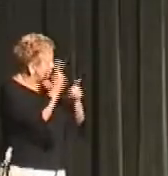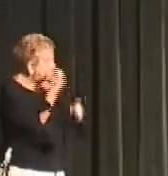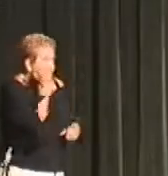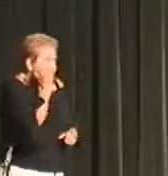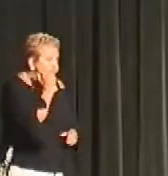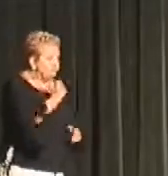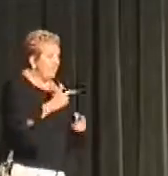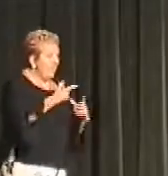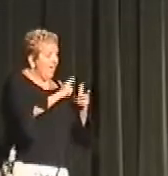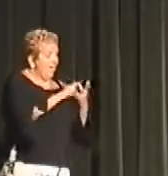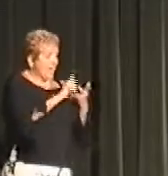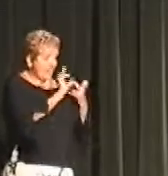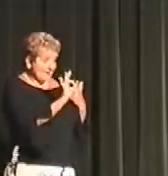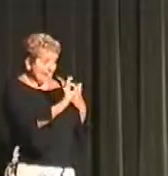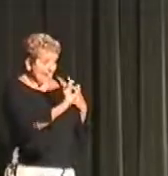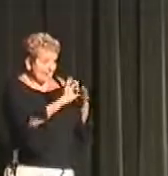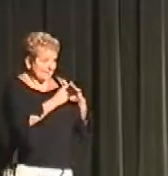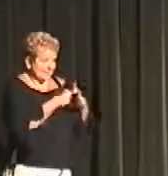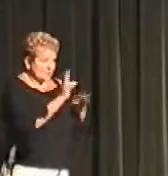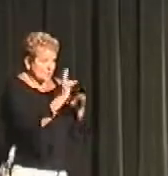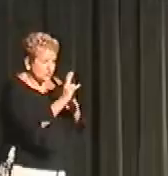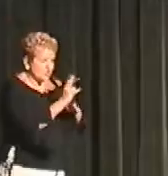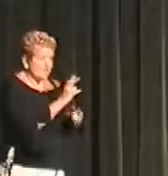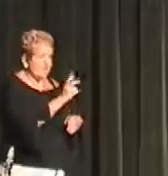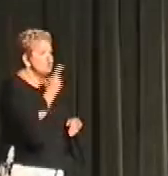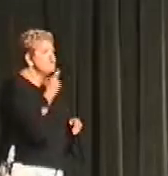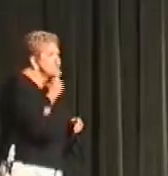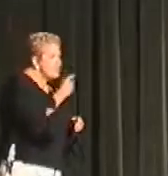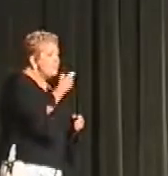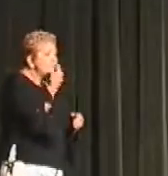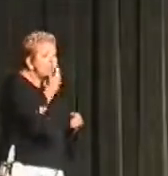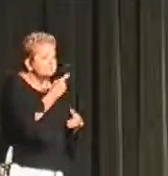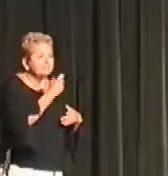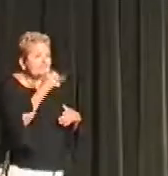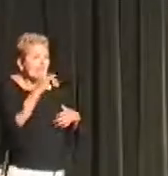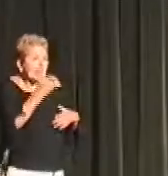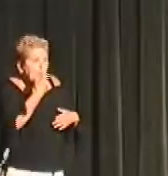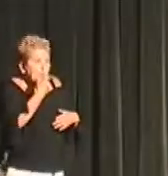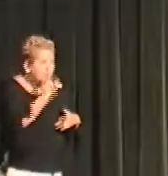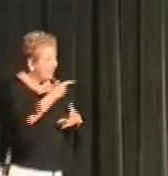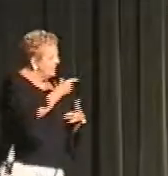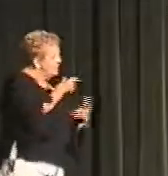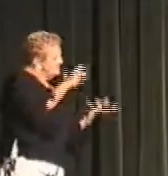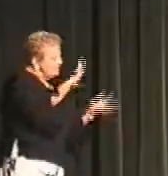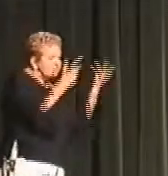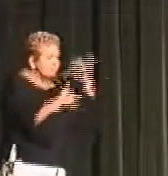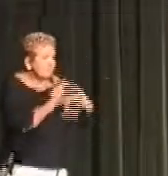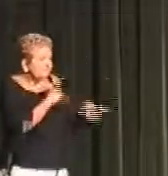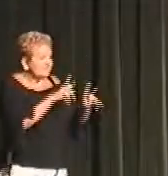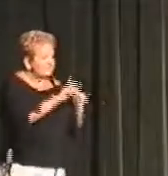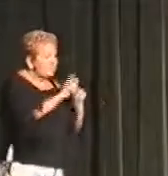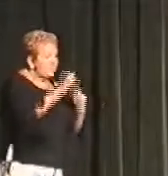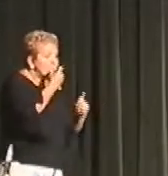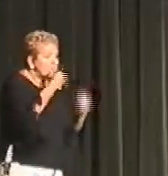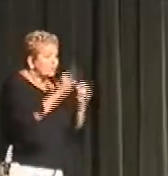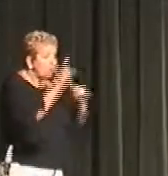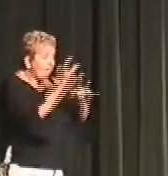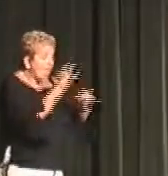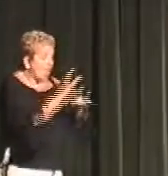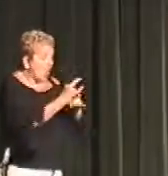combination that I never altered in any way, and that was reds or yellows or sleeping pills and alcohol. I never used one without the other because the combined effect of those